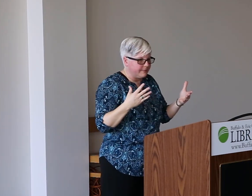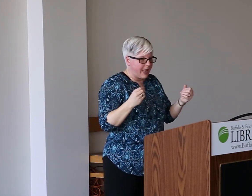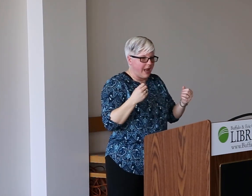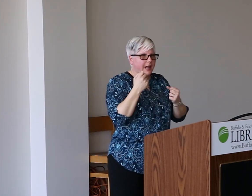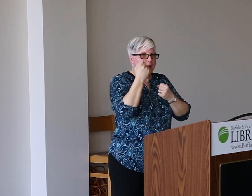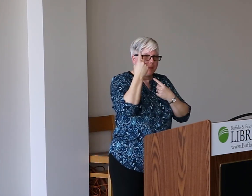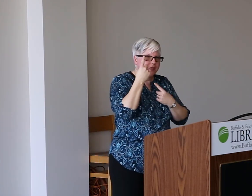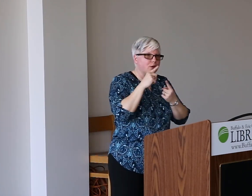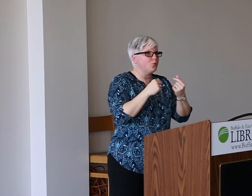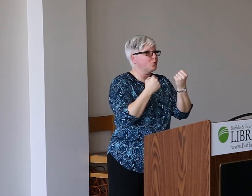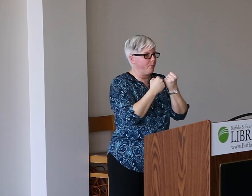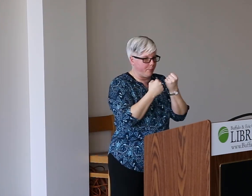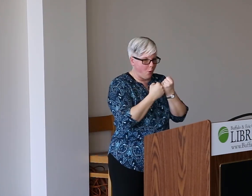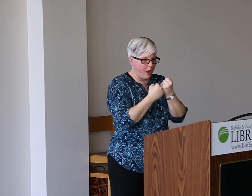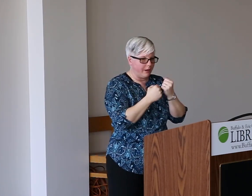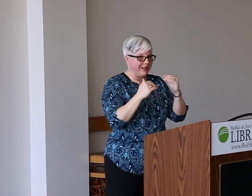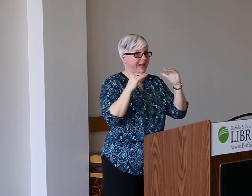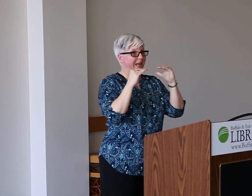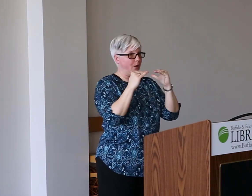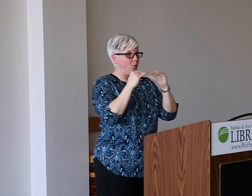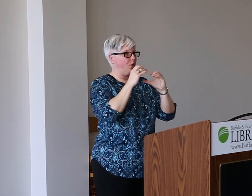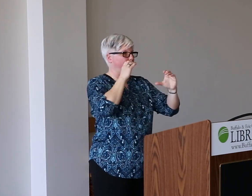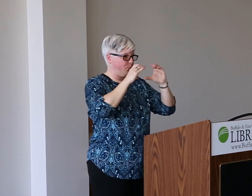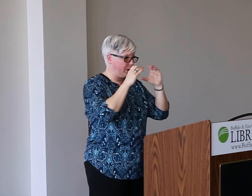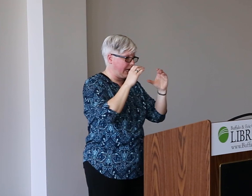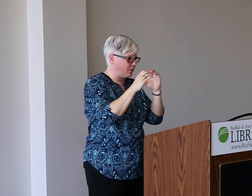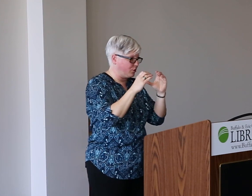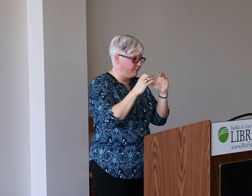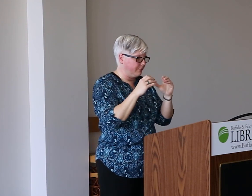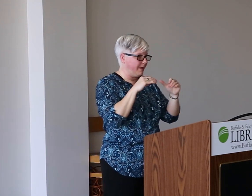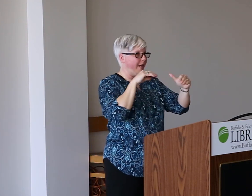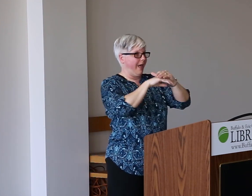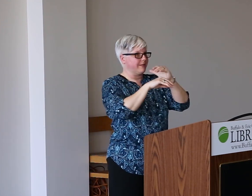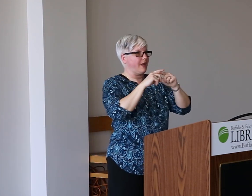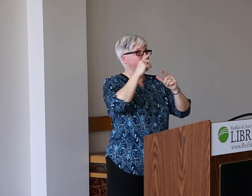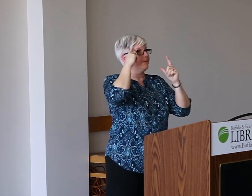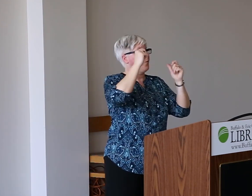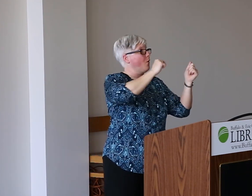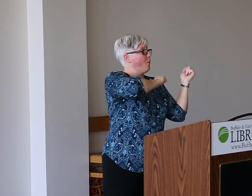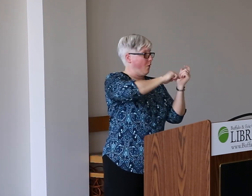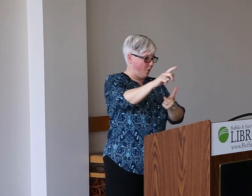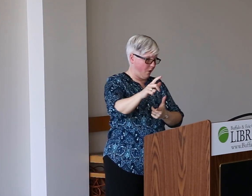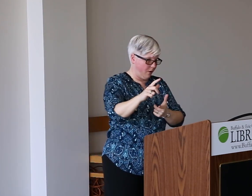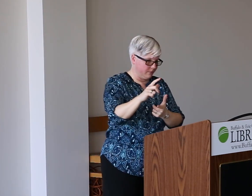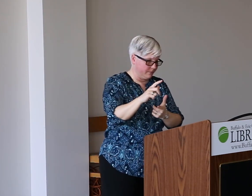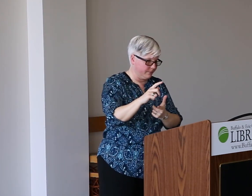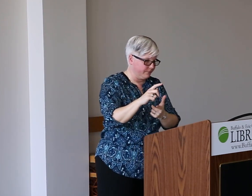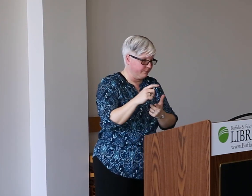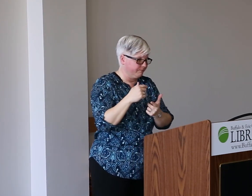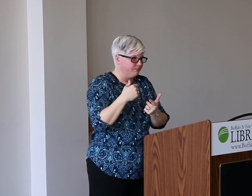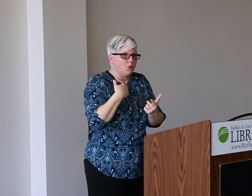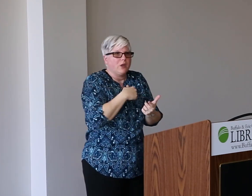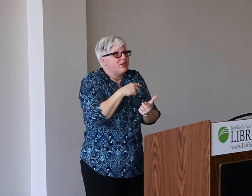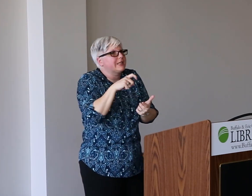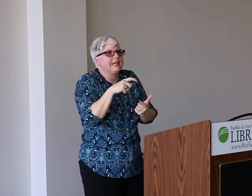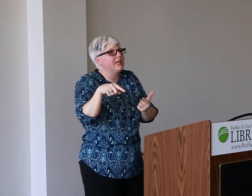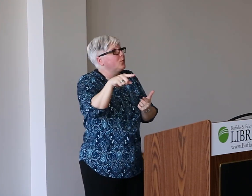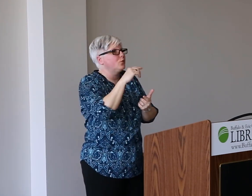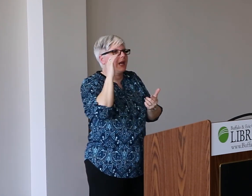openness and empathy and support to equal communication and access for all. We